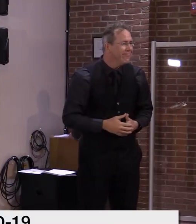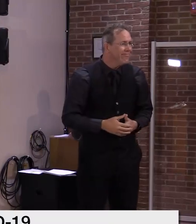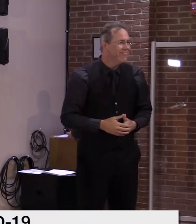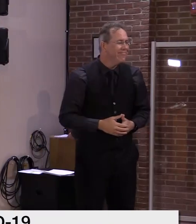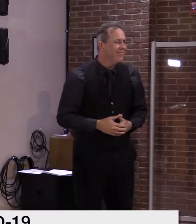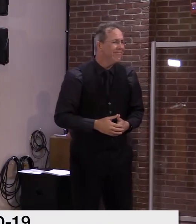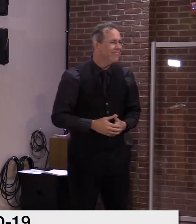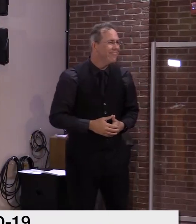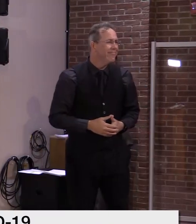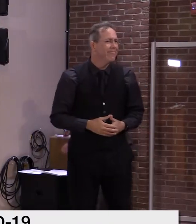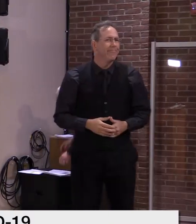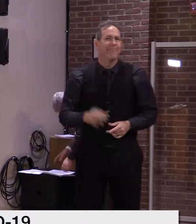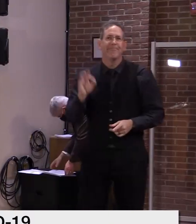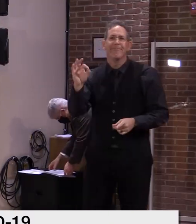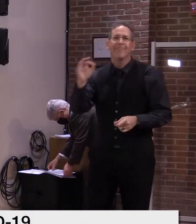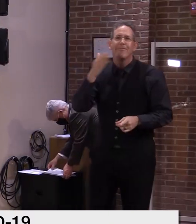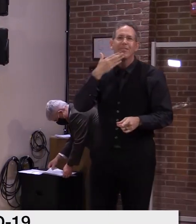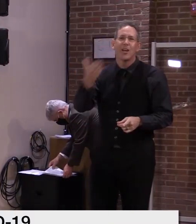Great, thanks a lot, that's all I got.